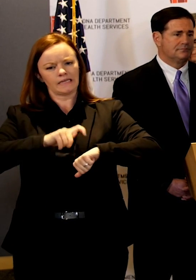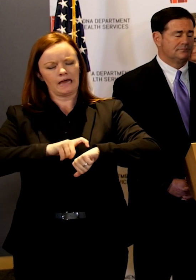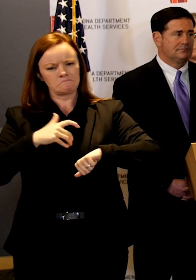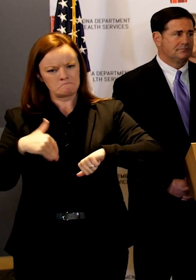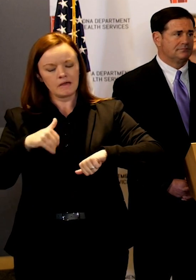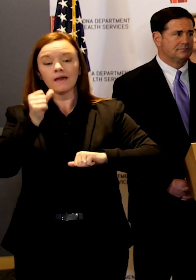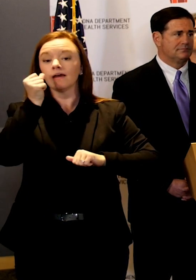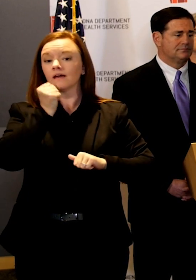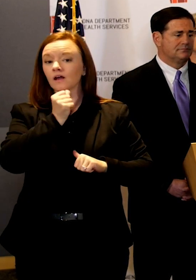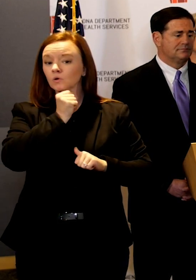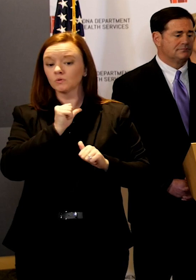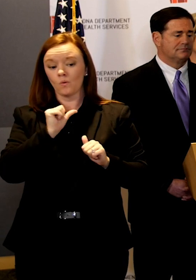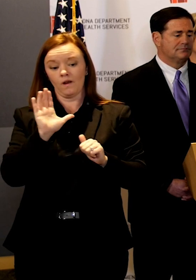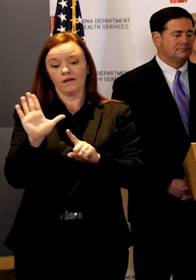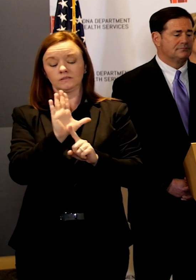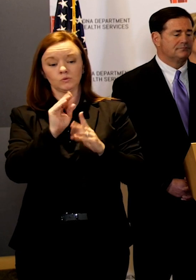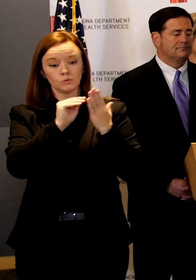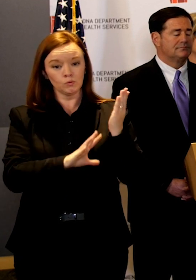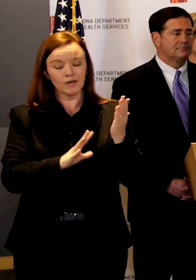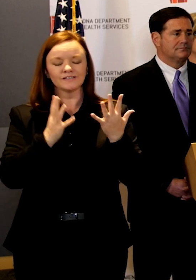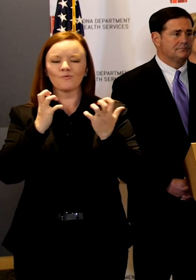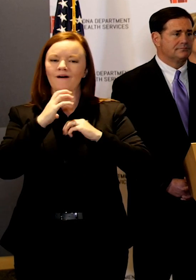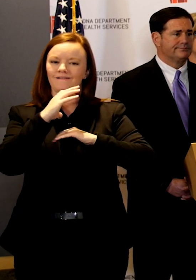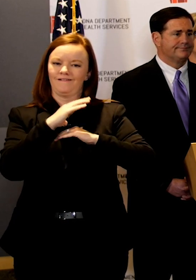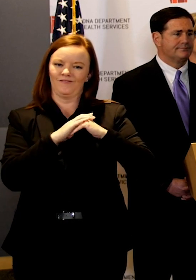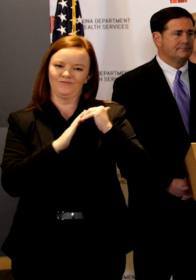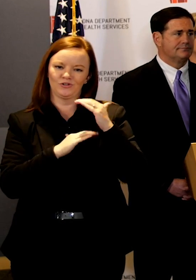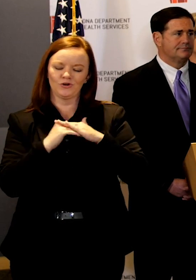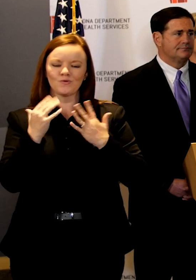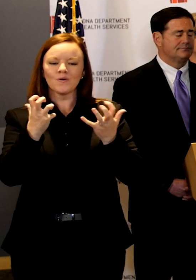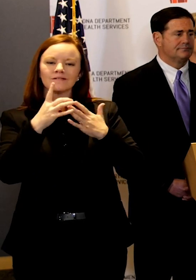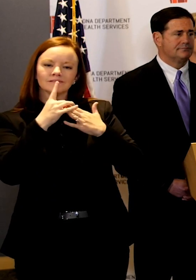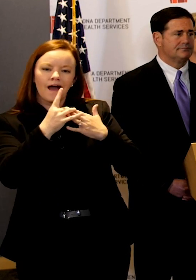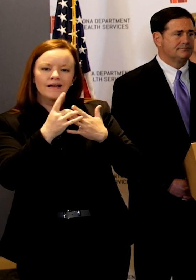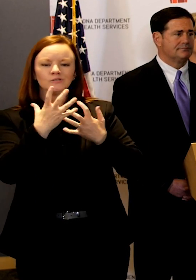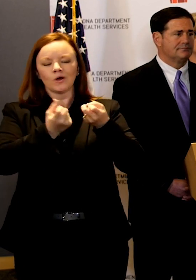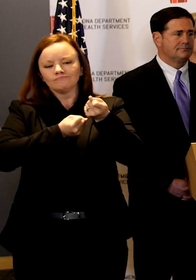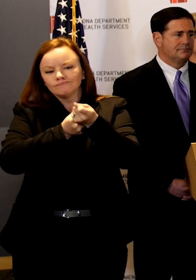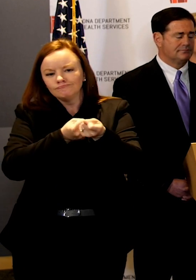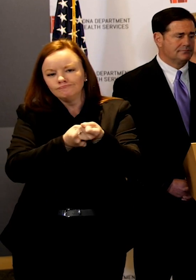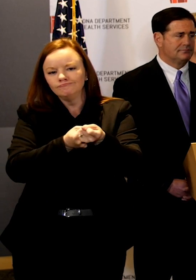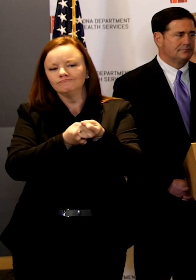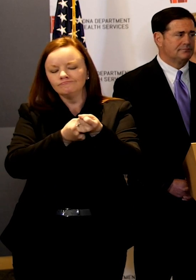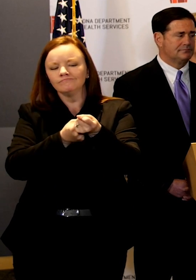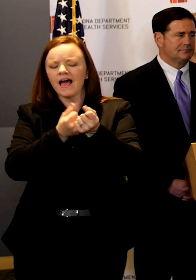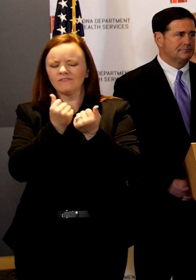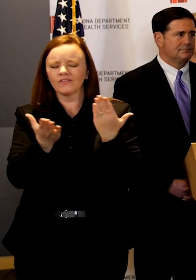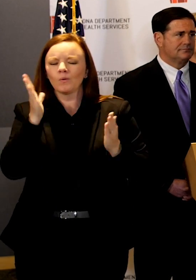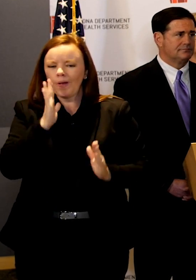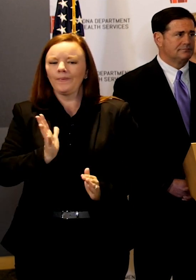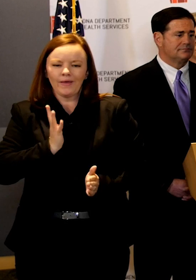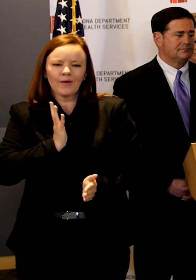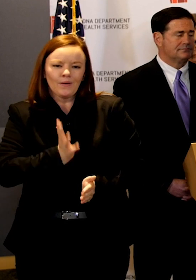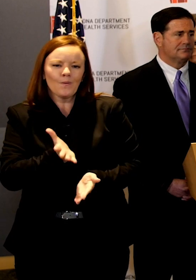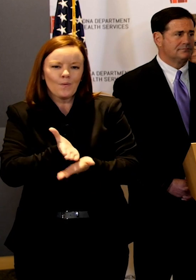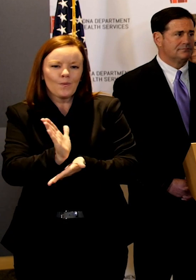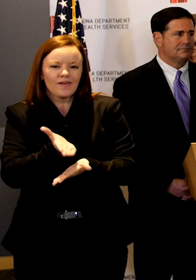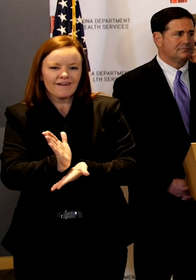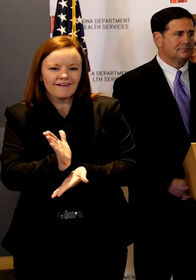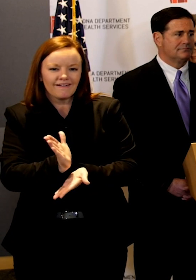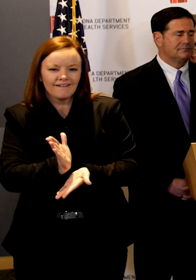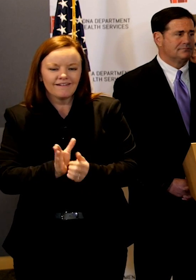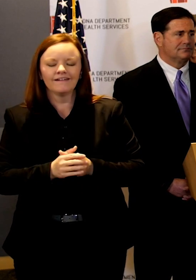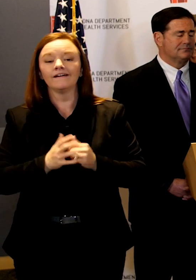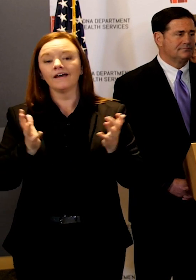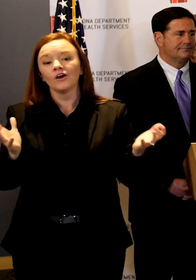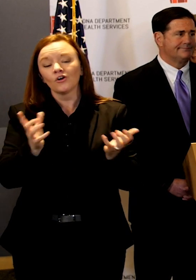Arizona students are looking for comfort, guidance, and reassurance that everything's going to be okay.